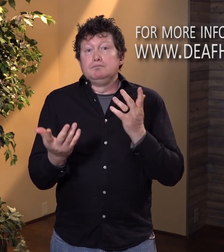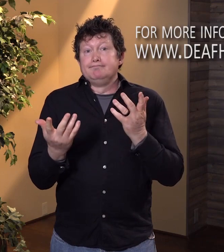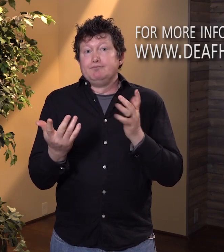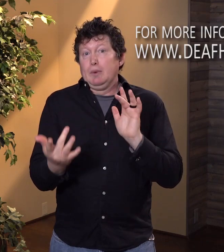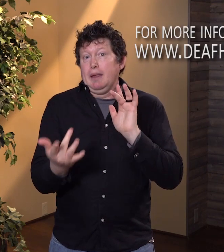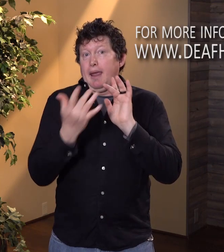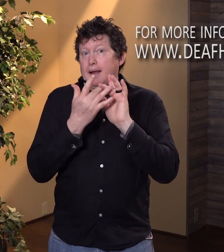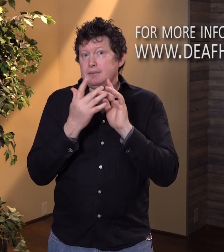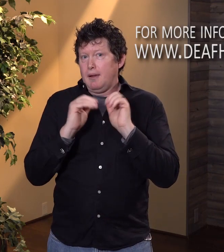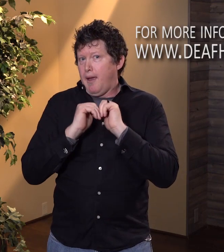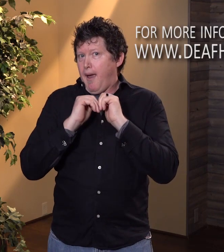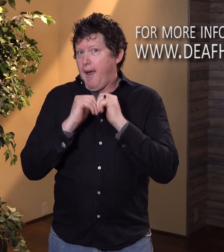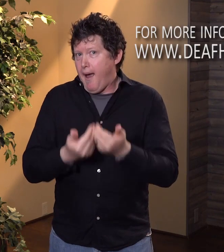well. You can find us at